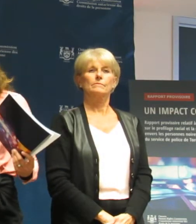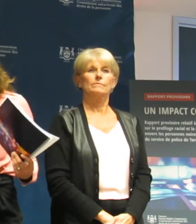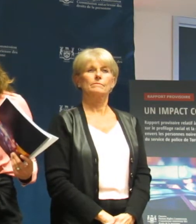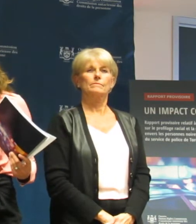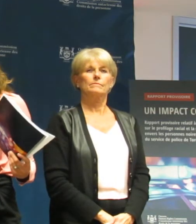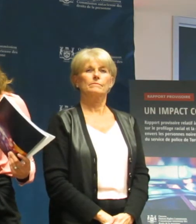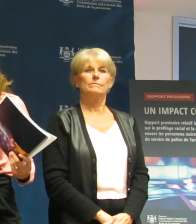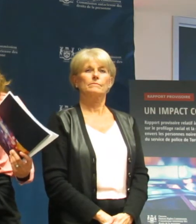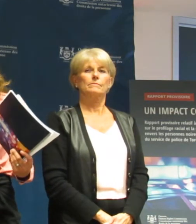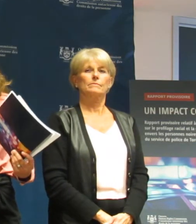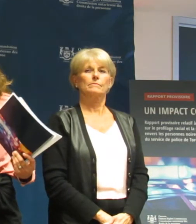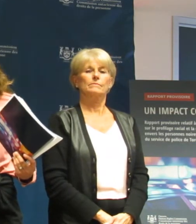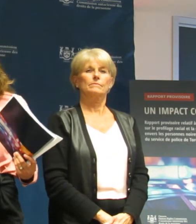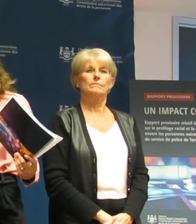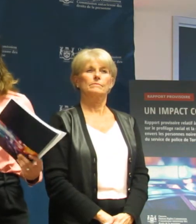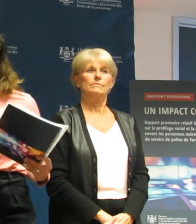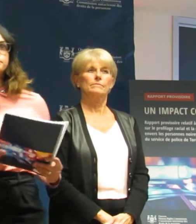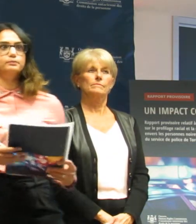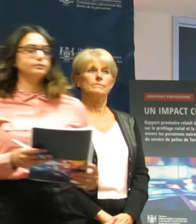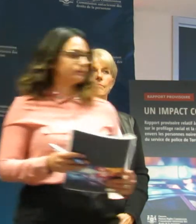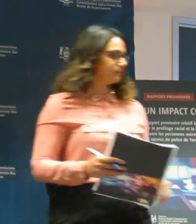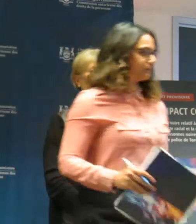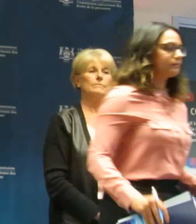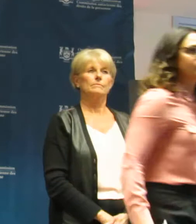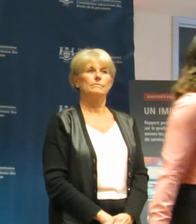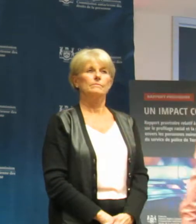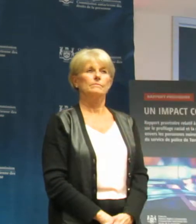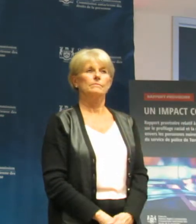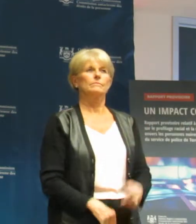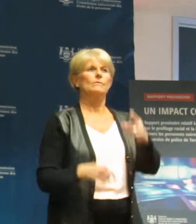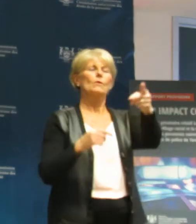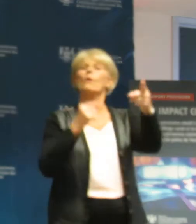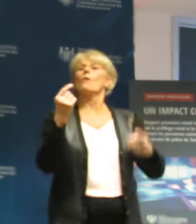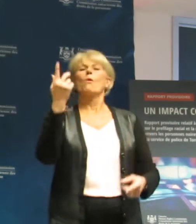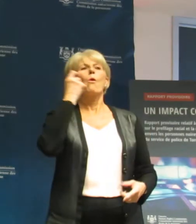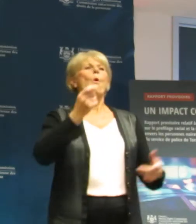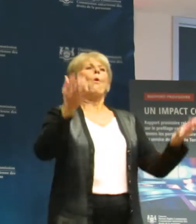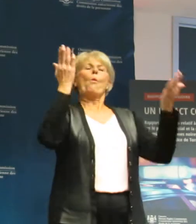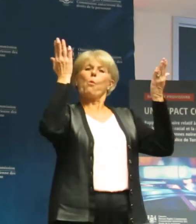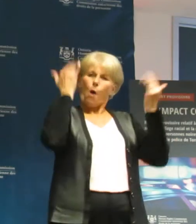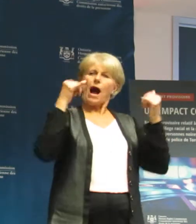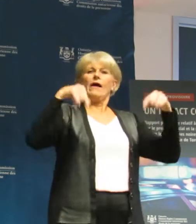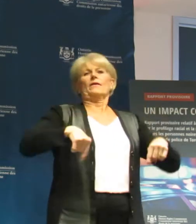Austin? Yeah. Why is this happening?